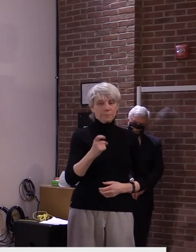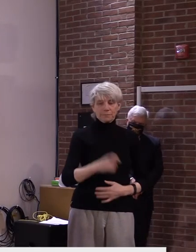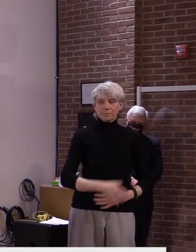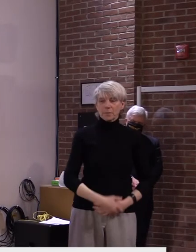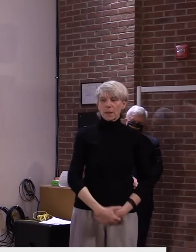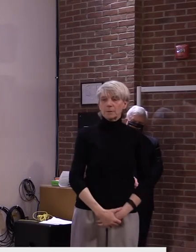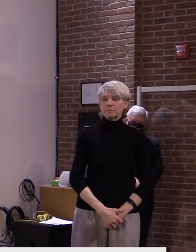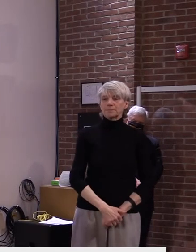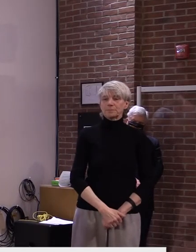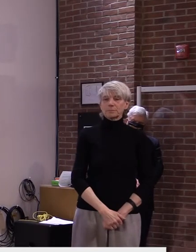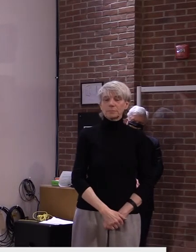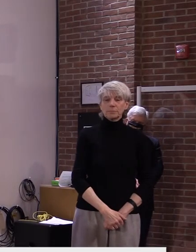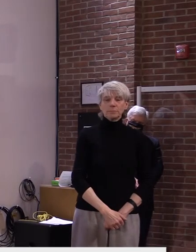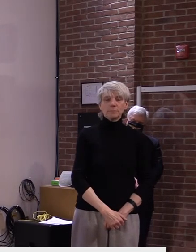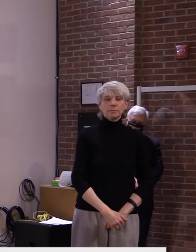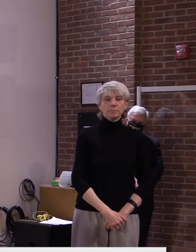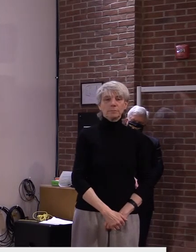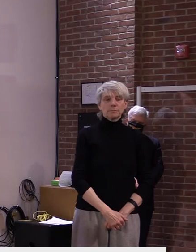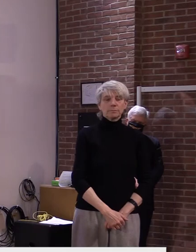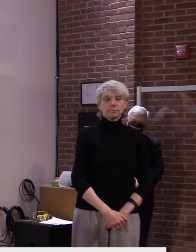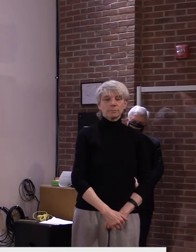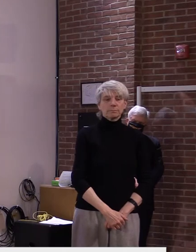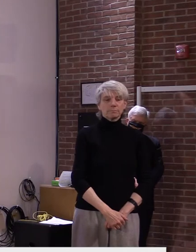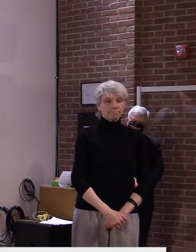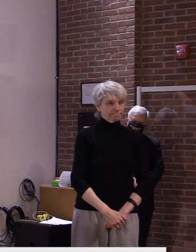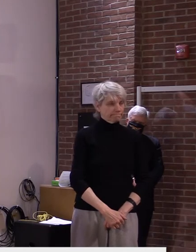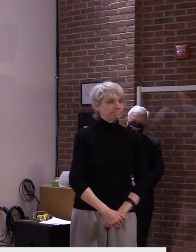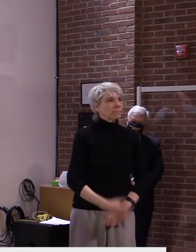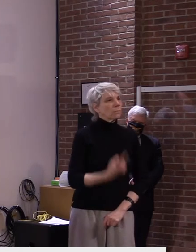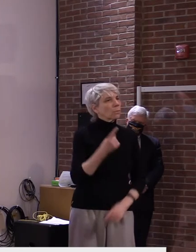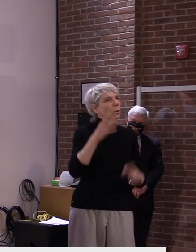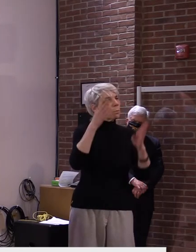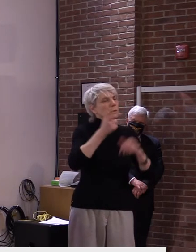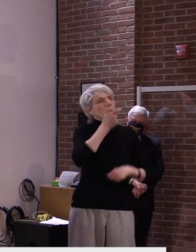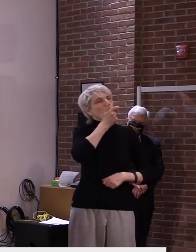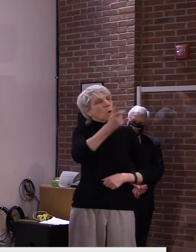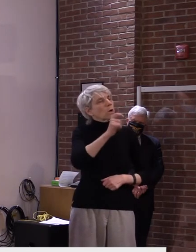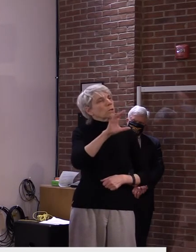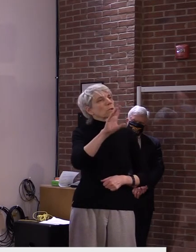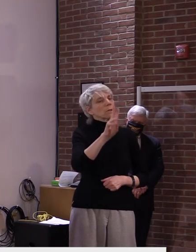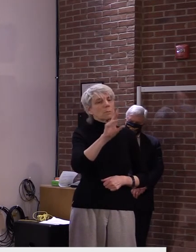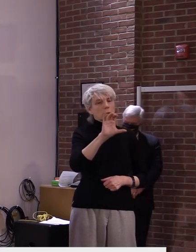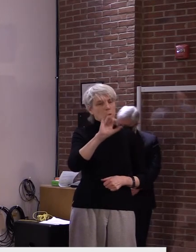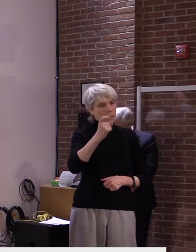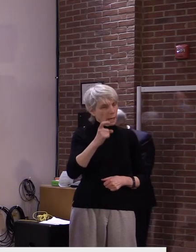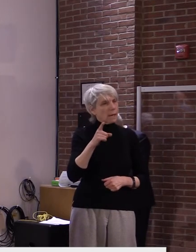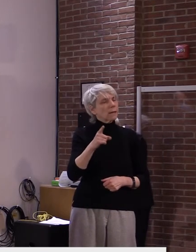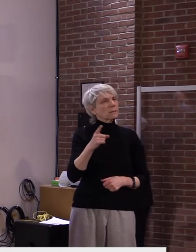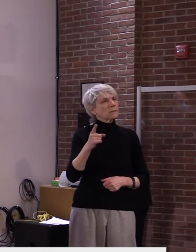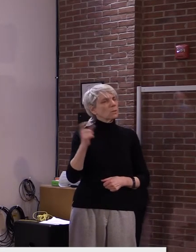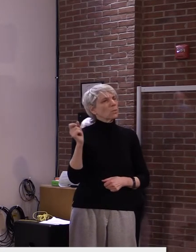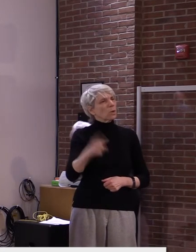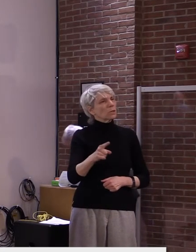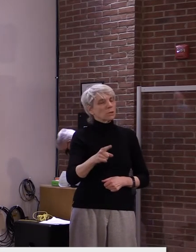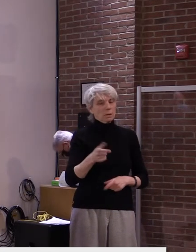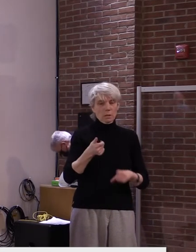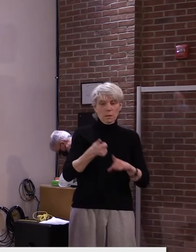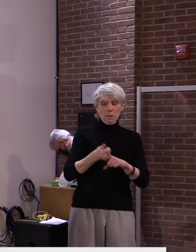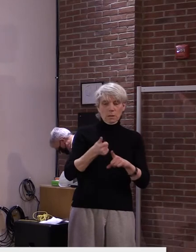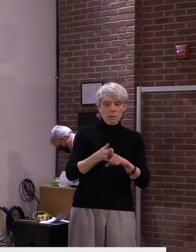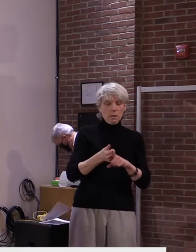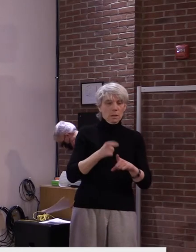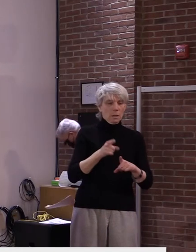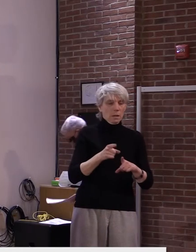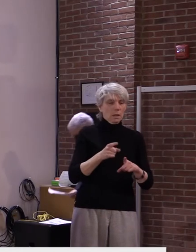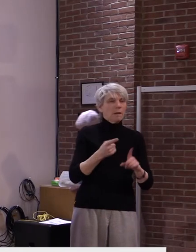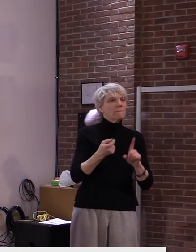Hello. We have a question directly from a viewer who they were in the previous grouping, so a healthcare worker or someone in a long-term